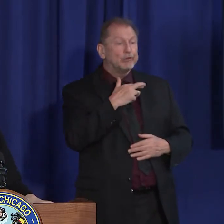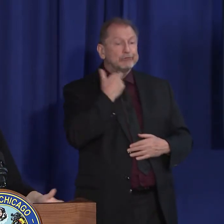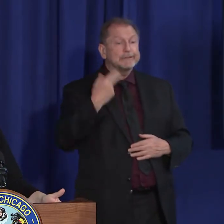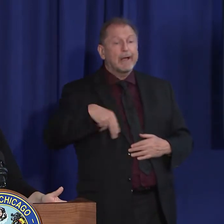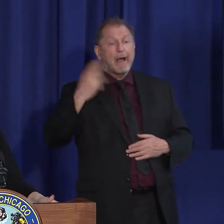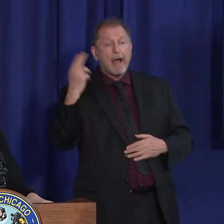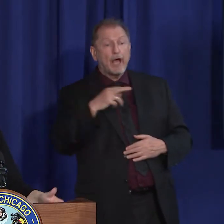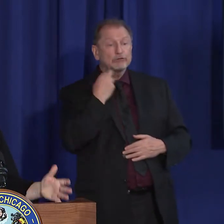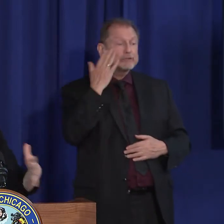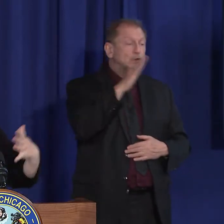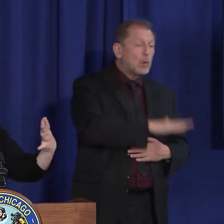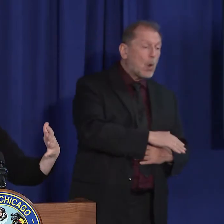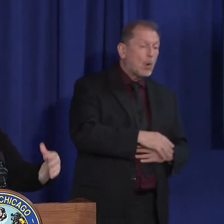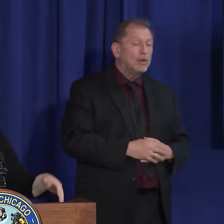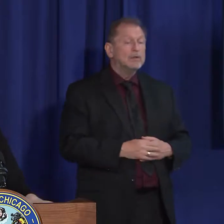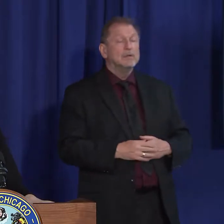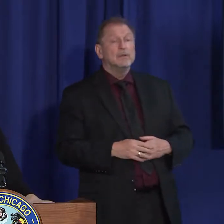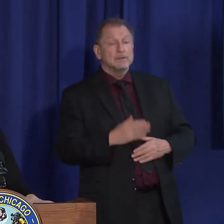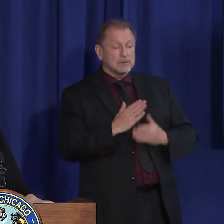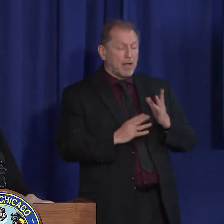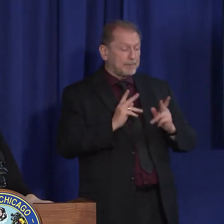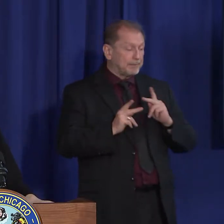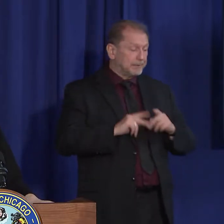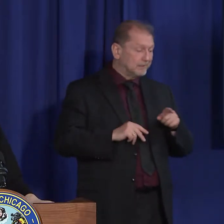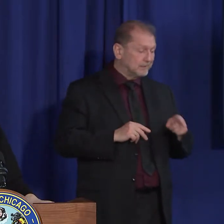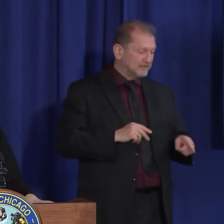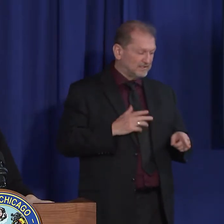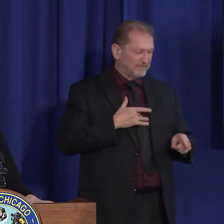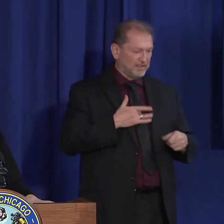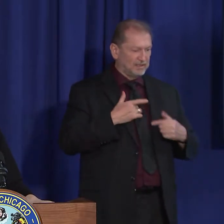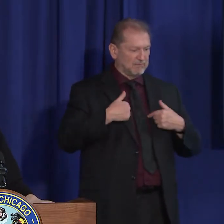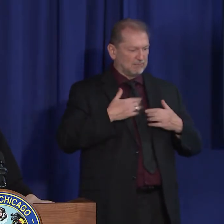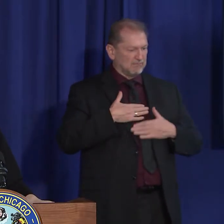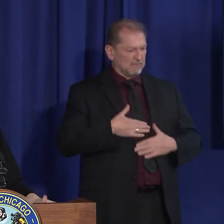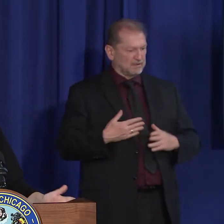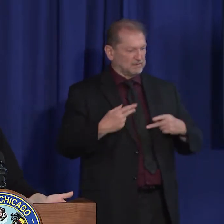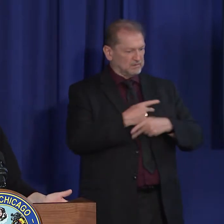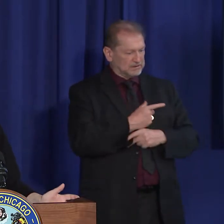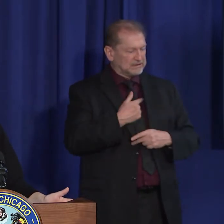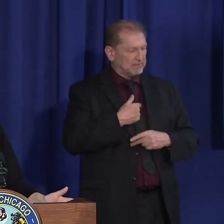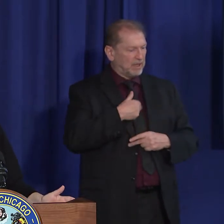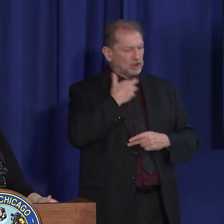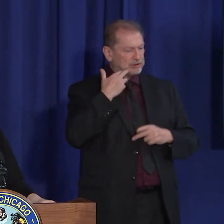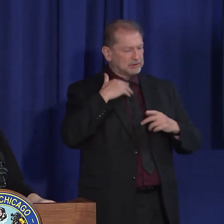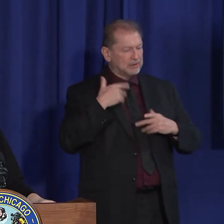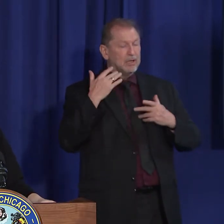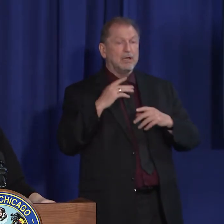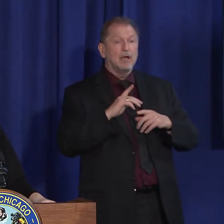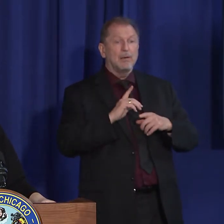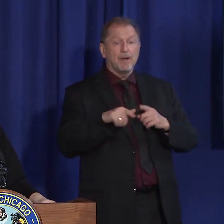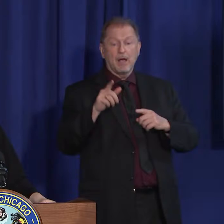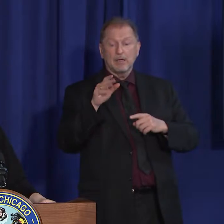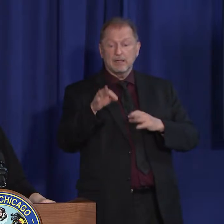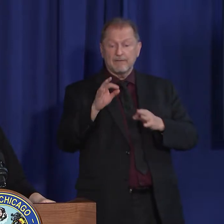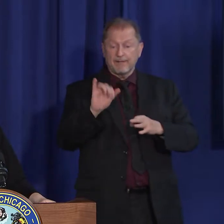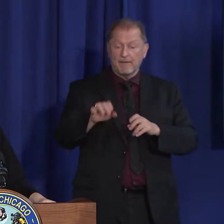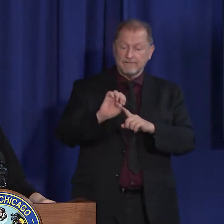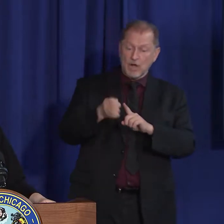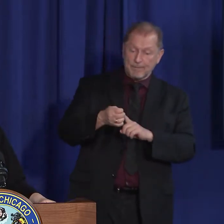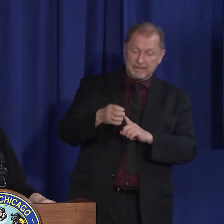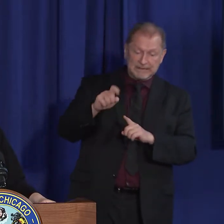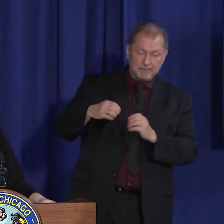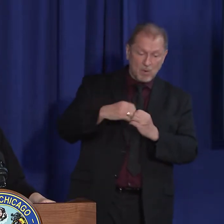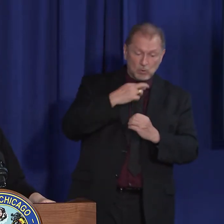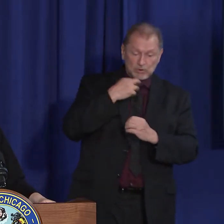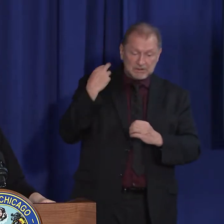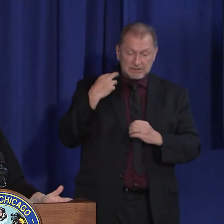risk, individual folks will be making the decisions they're making. If we unfortunately get back into a higher risk setting, we have to do something. We would, but